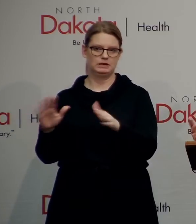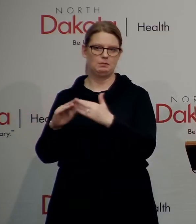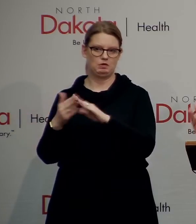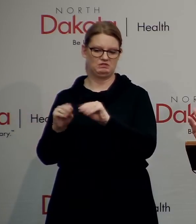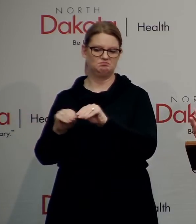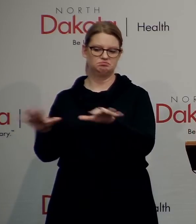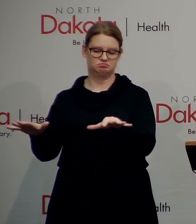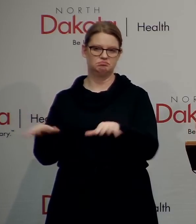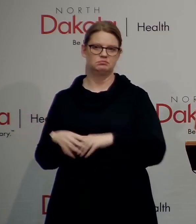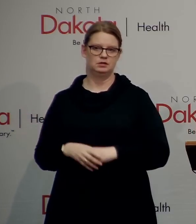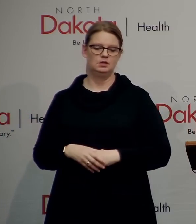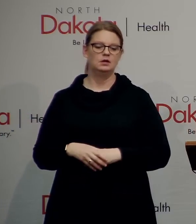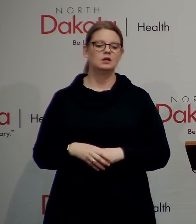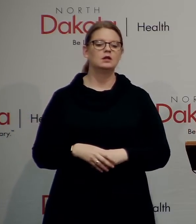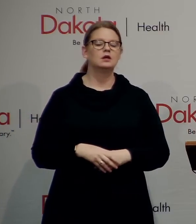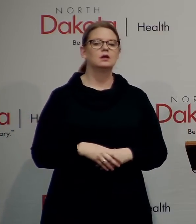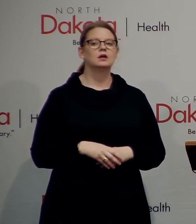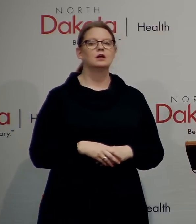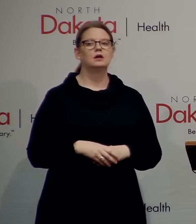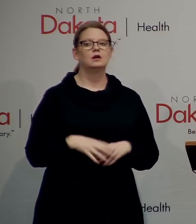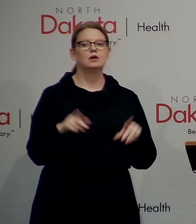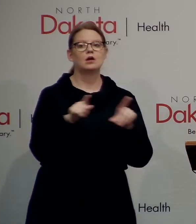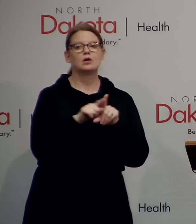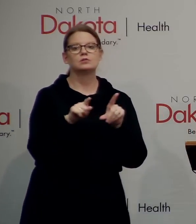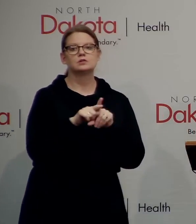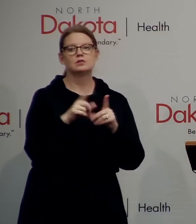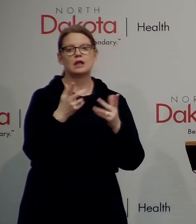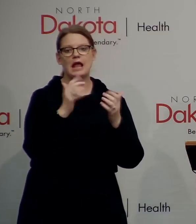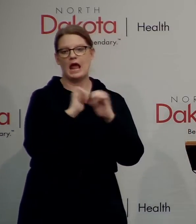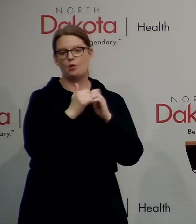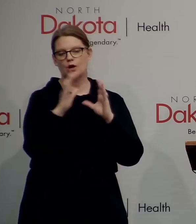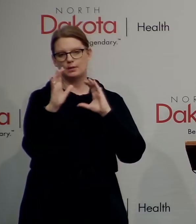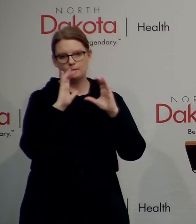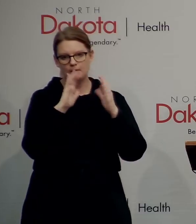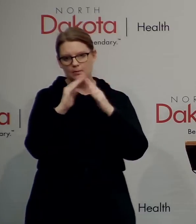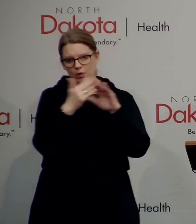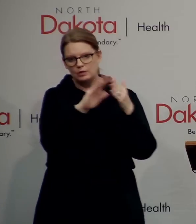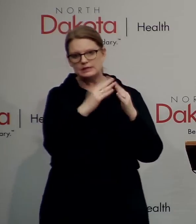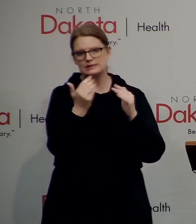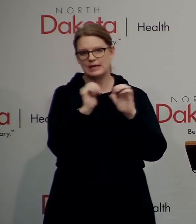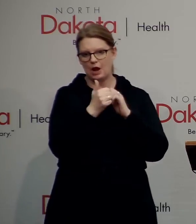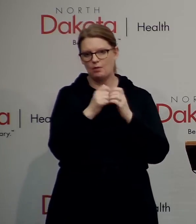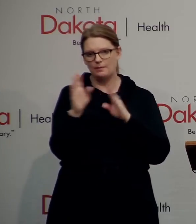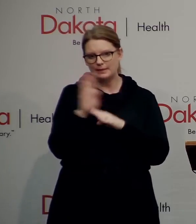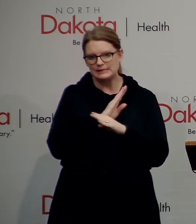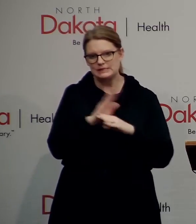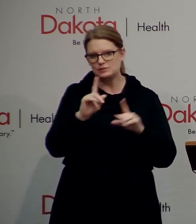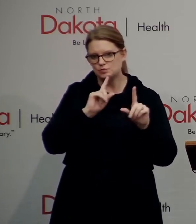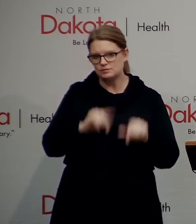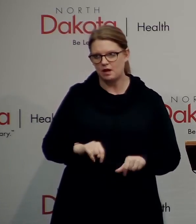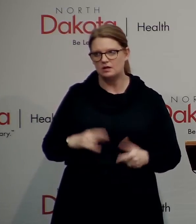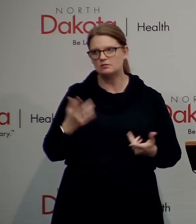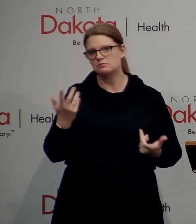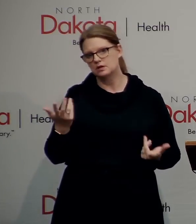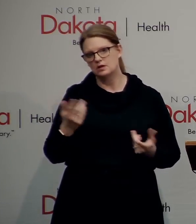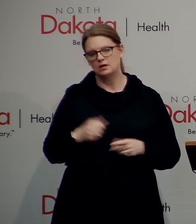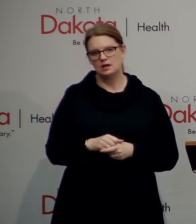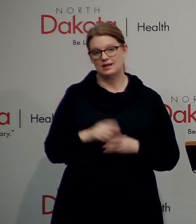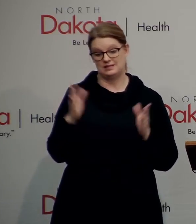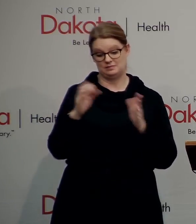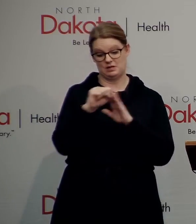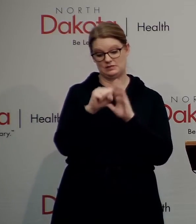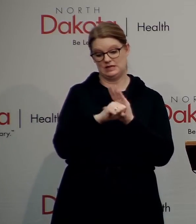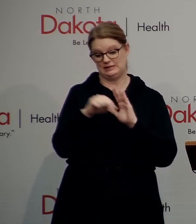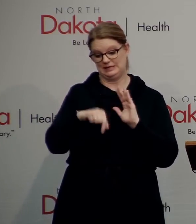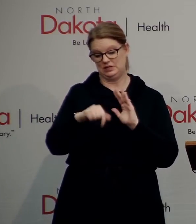So that's one. The other is actual how are communities and how are businesses and how are individuals responding? And in a small state